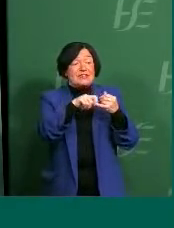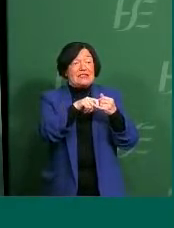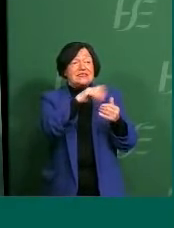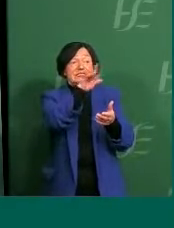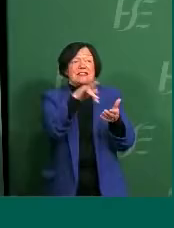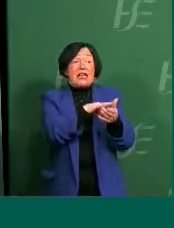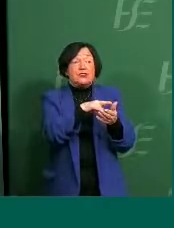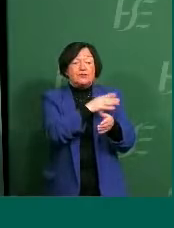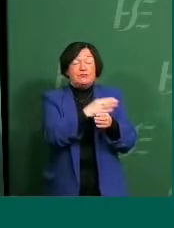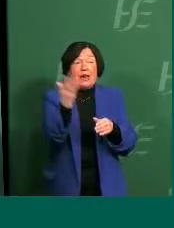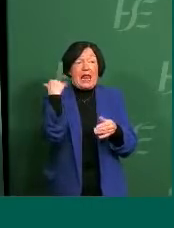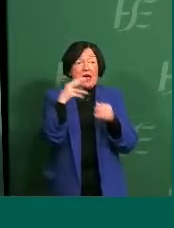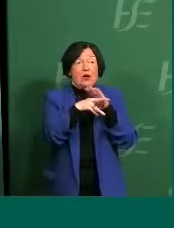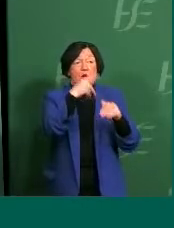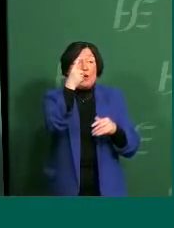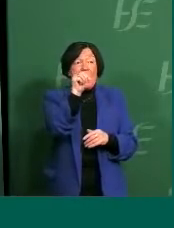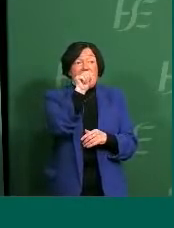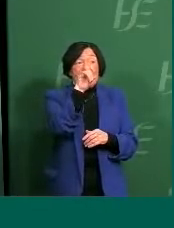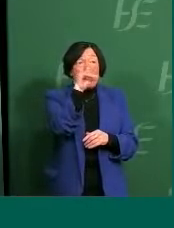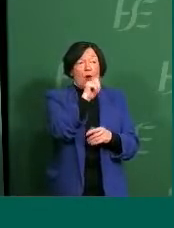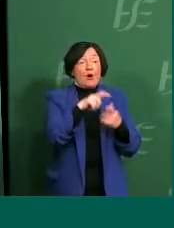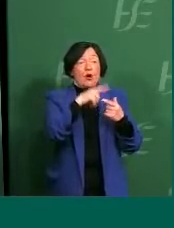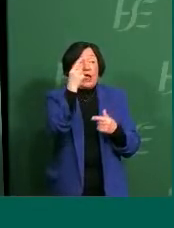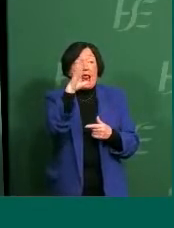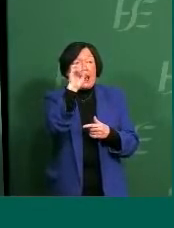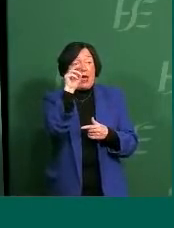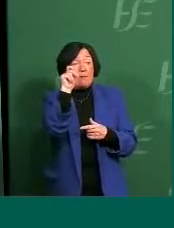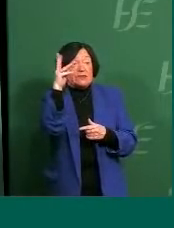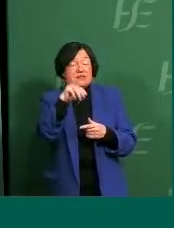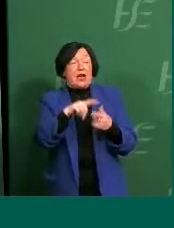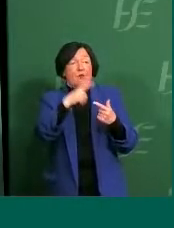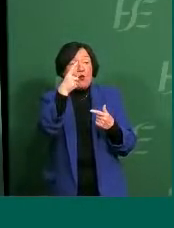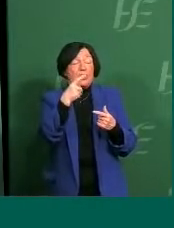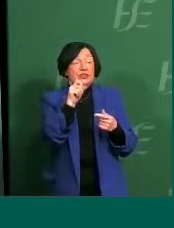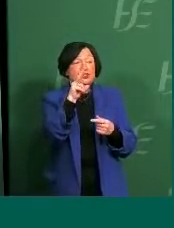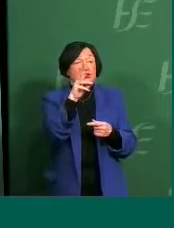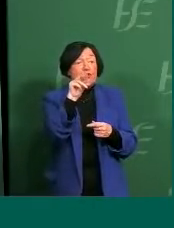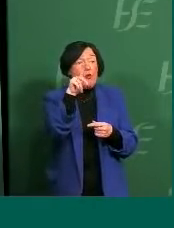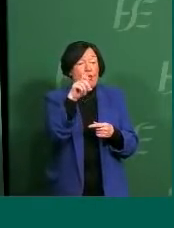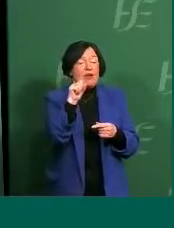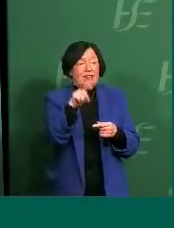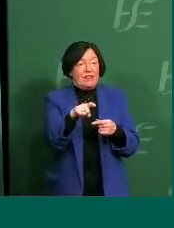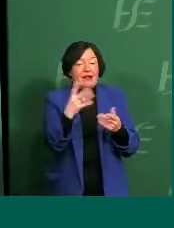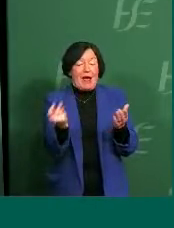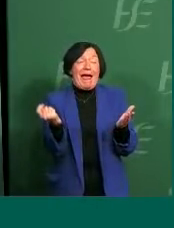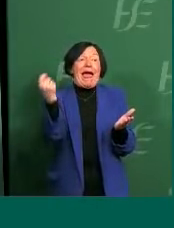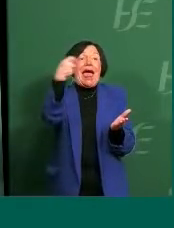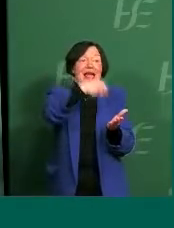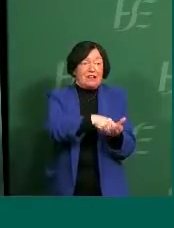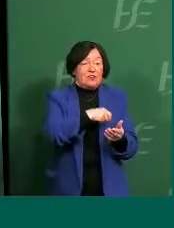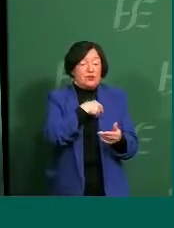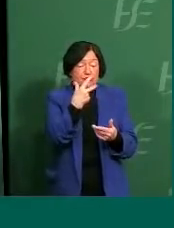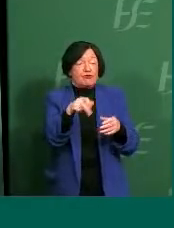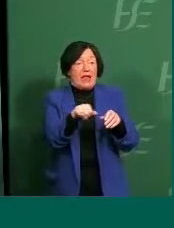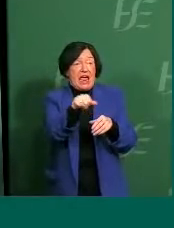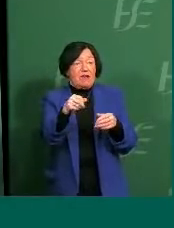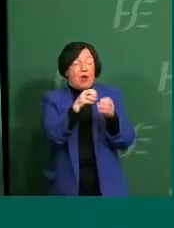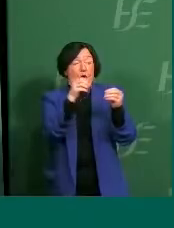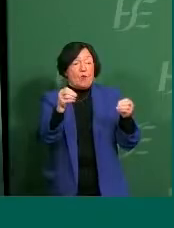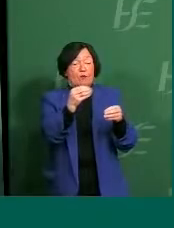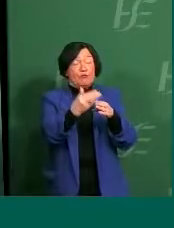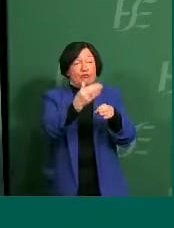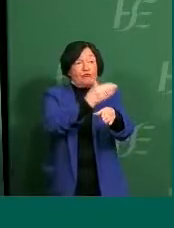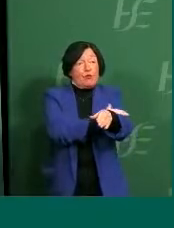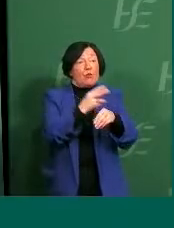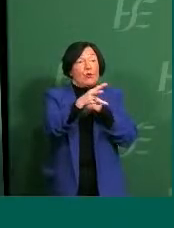commenced operations, 1 in Athlone, 1 in Leopardstown and 1 in Swords. And these are on top of 3 sites which opened in previous weeks,